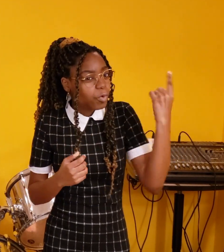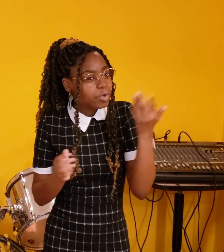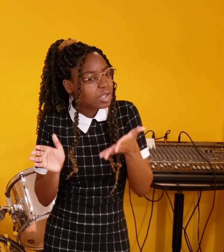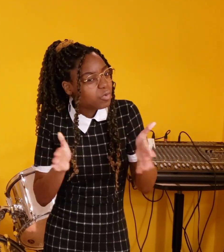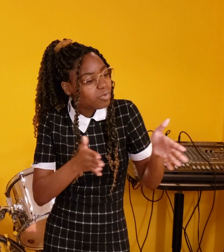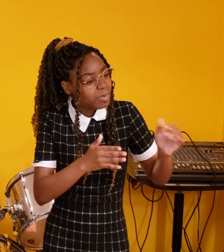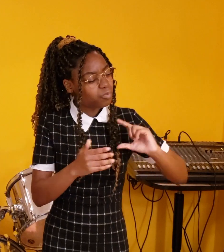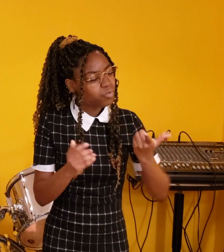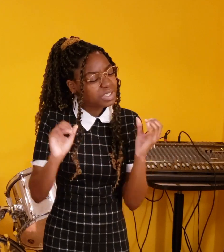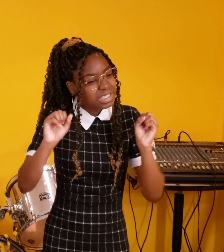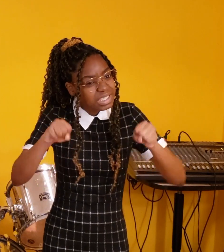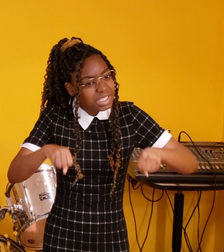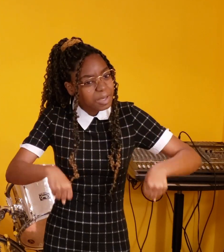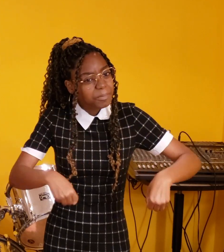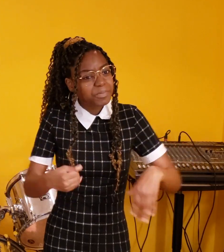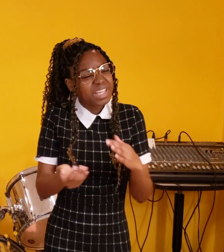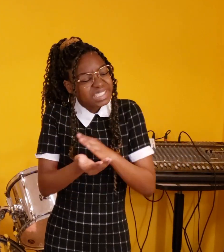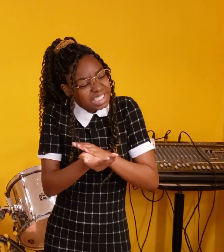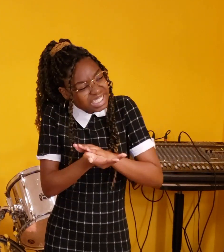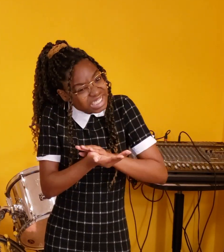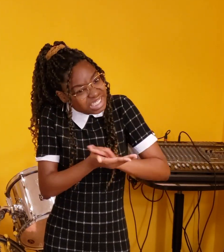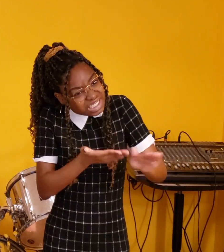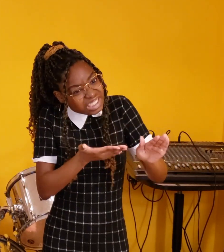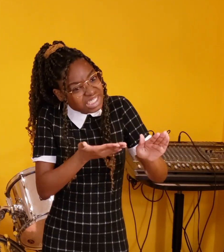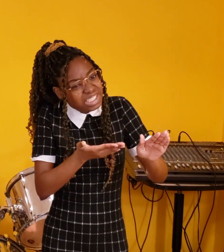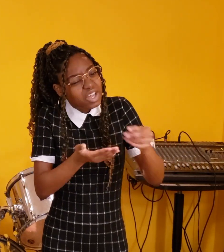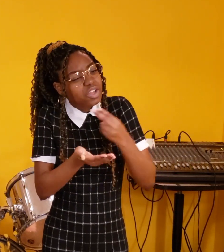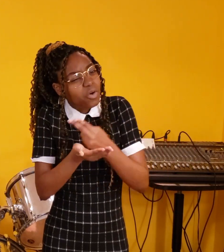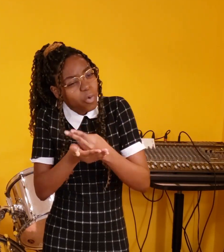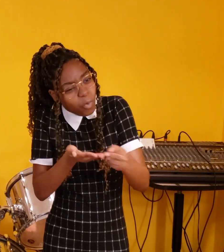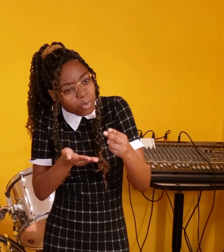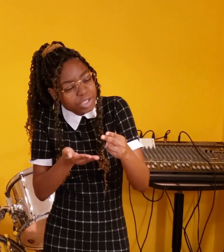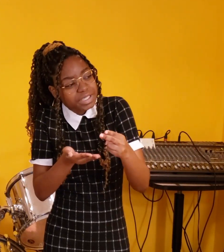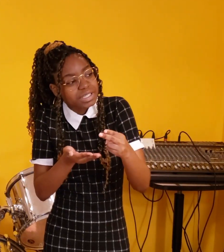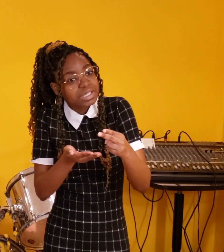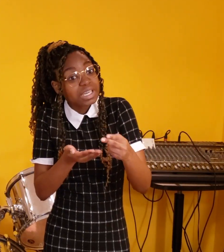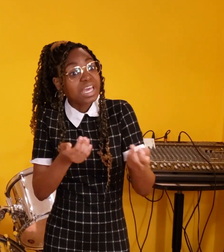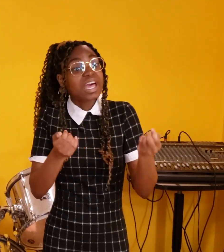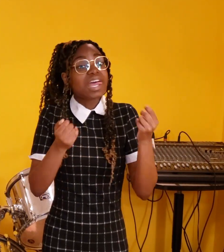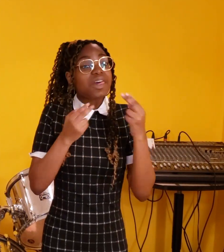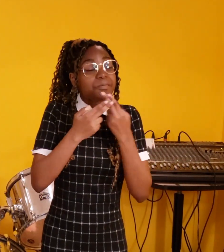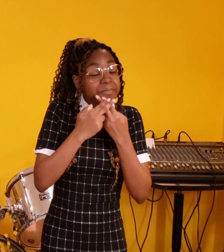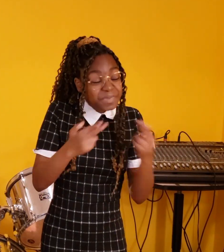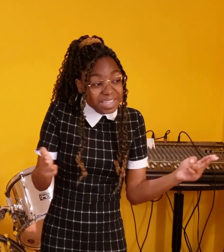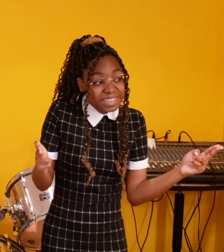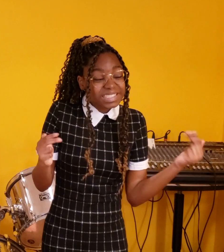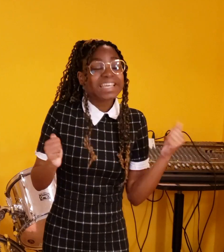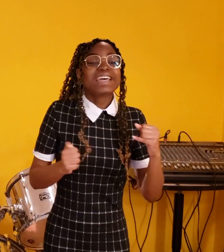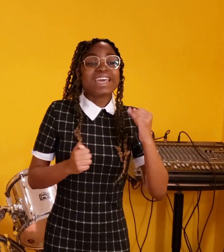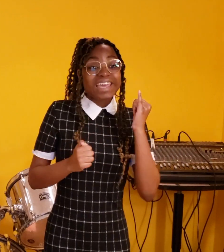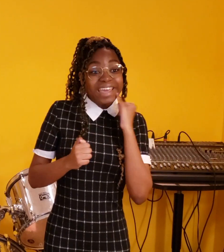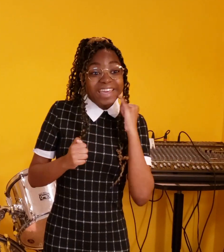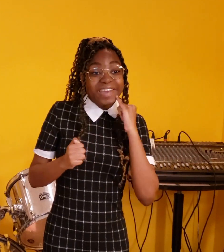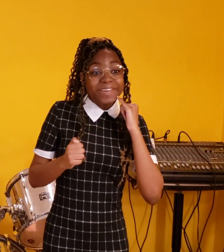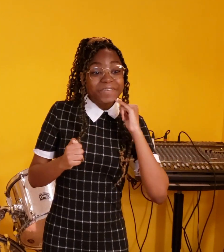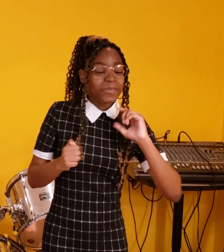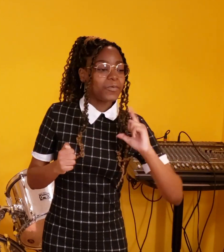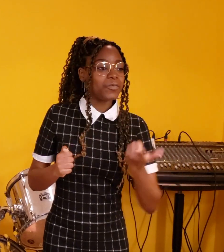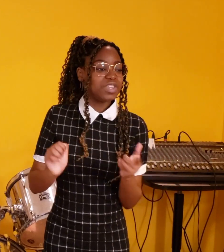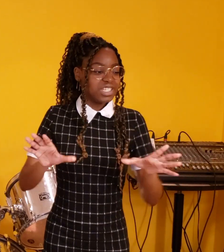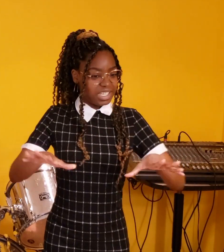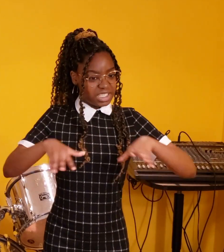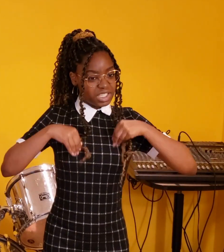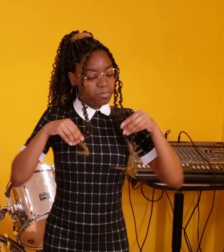blameless, pure, holy in his sight is if we accept Jesus Christ as our personal Savior. That is why it